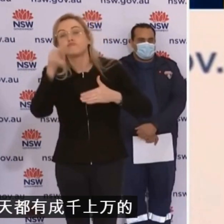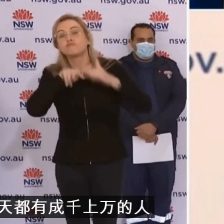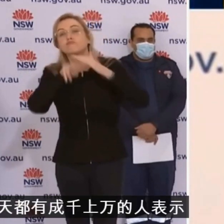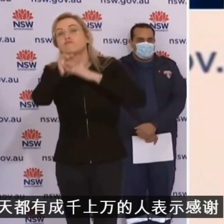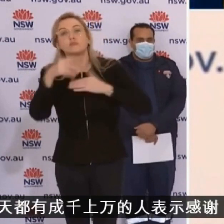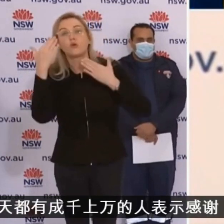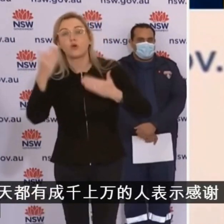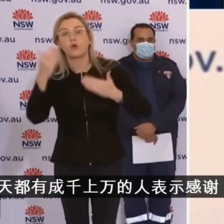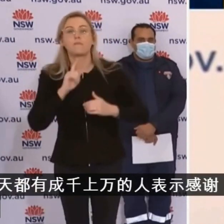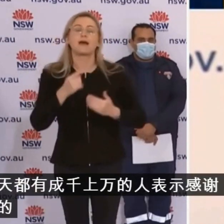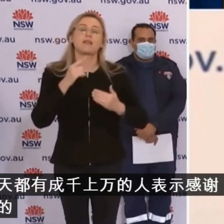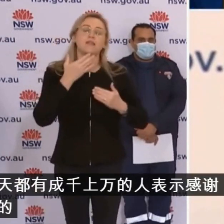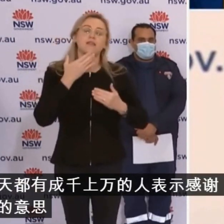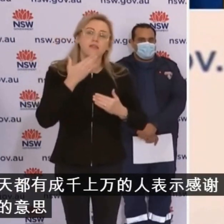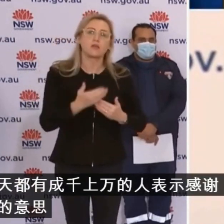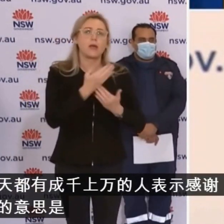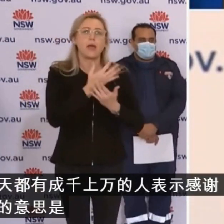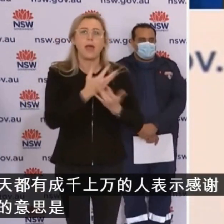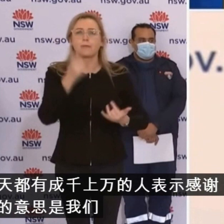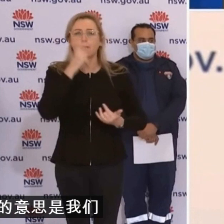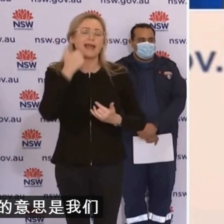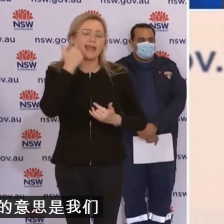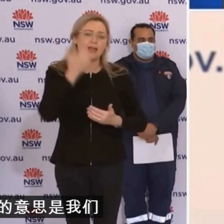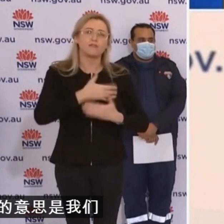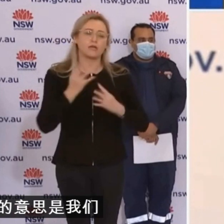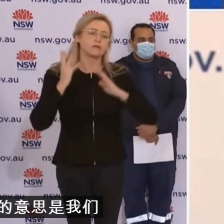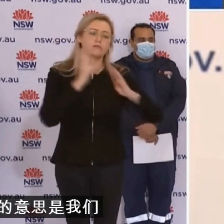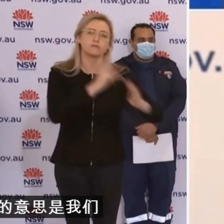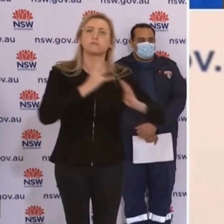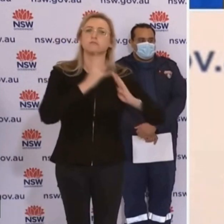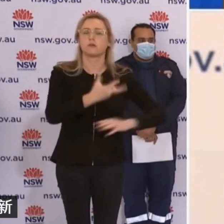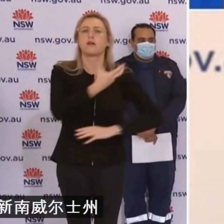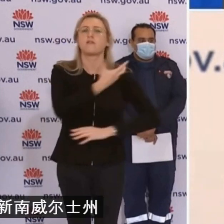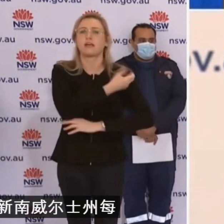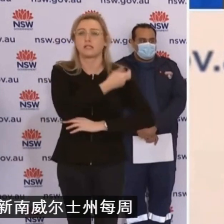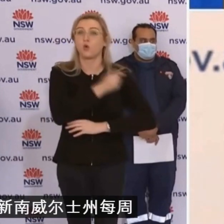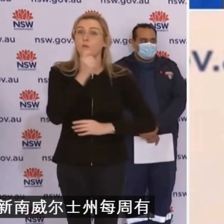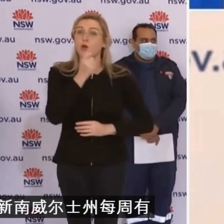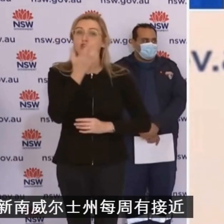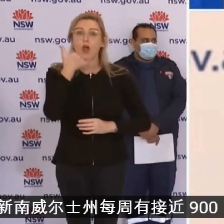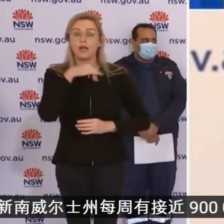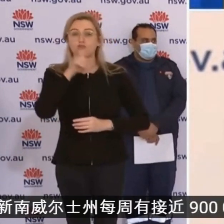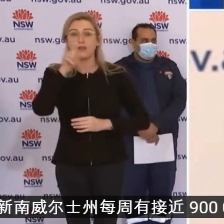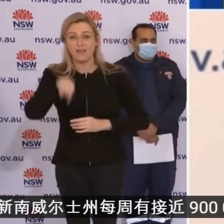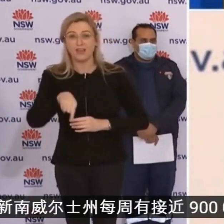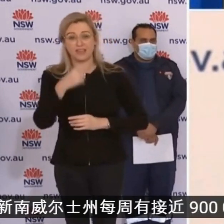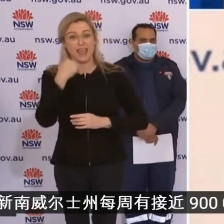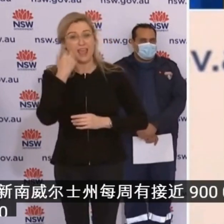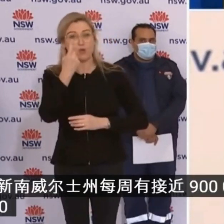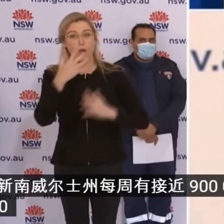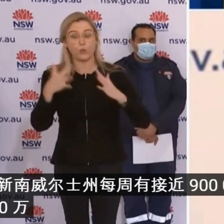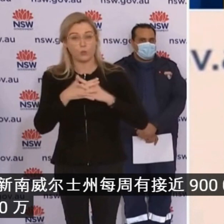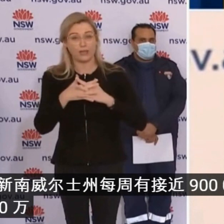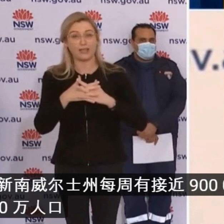that are coming forward every single day in our state. I mean, we're getting close to 900,000 jabs a week in New South Wales